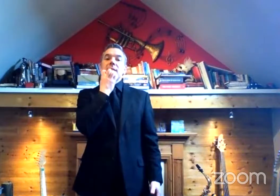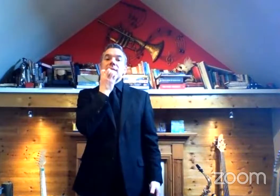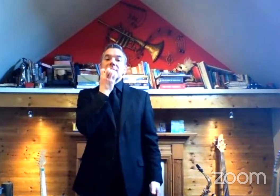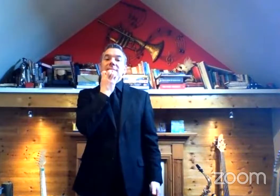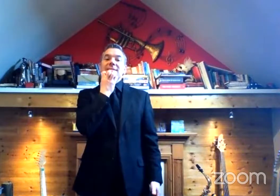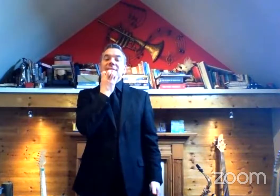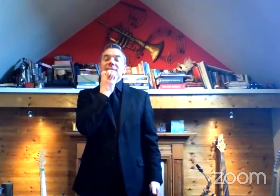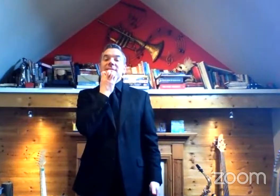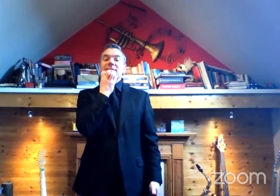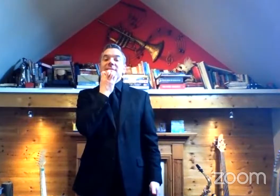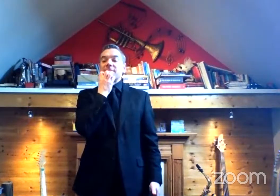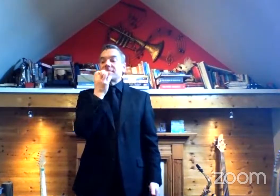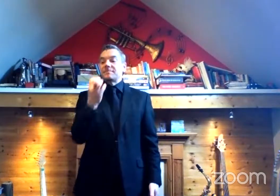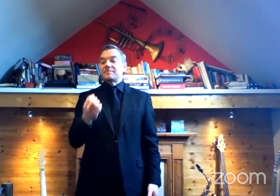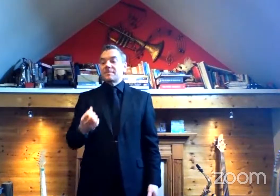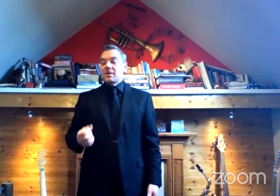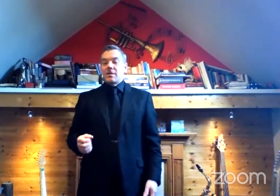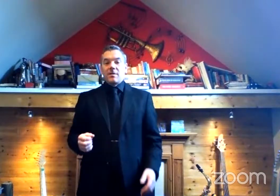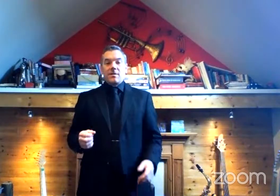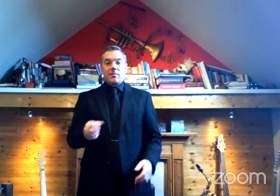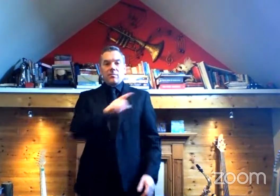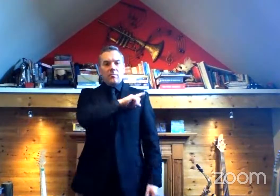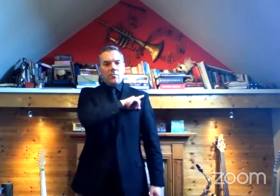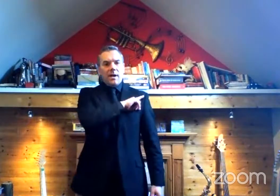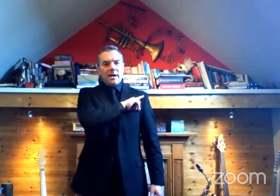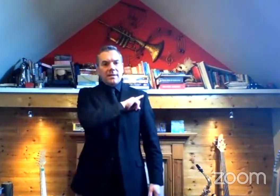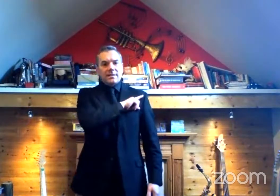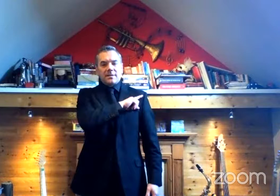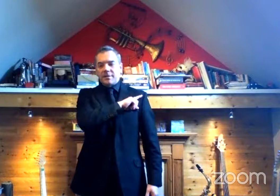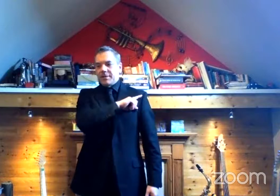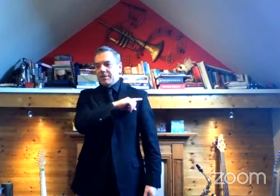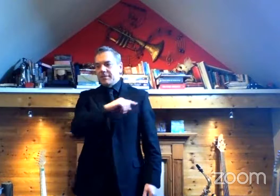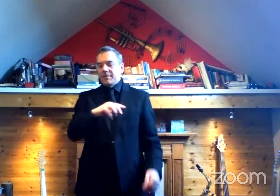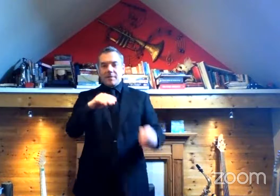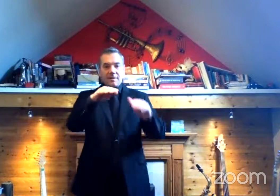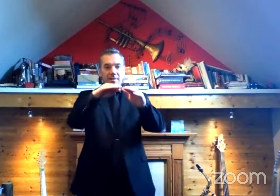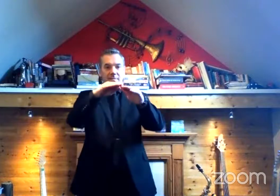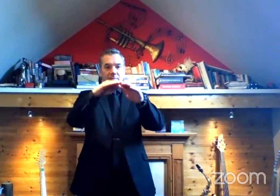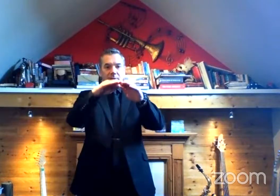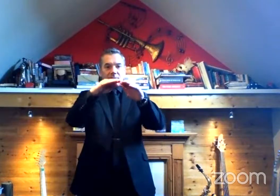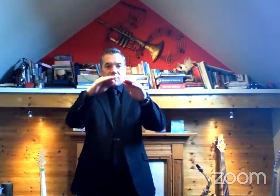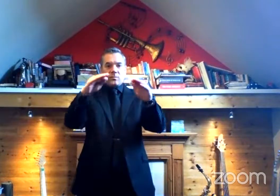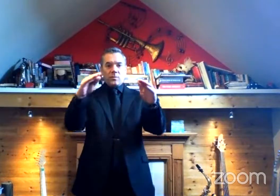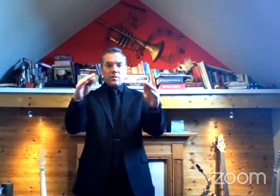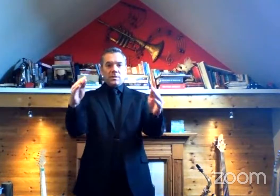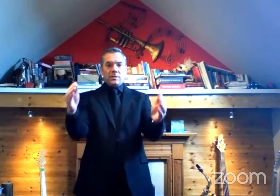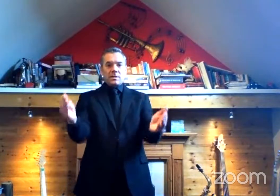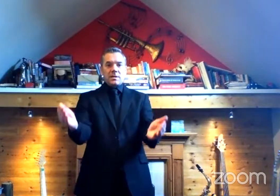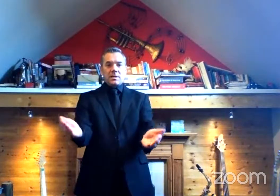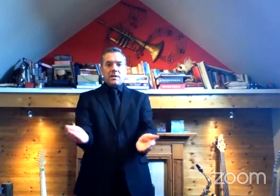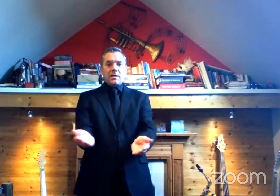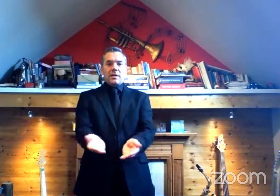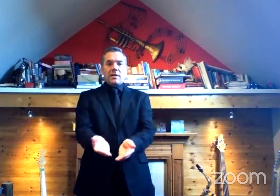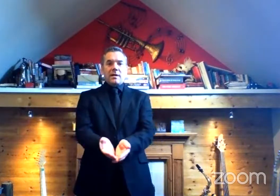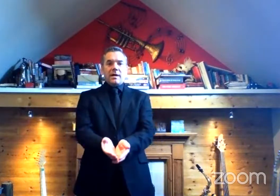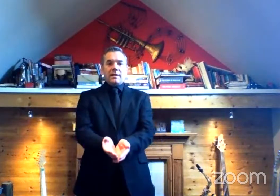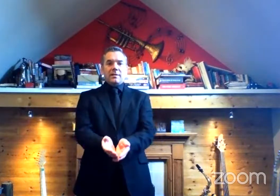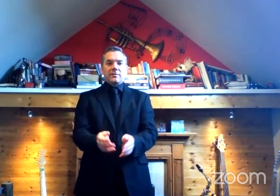eek, that's not enough. Why is it not enough? Because the world I